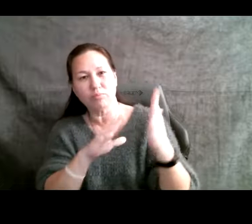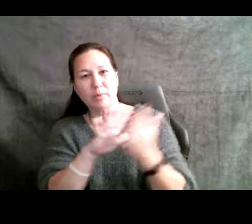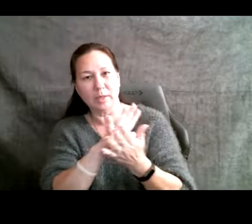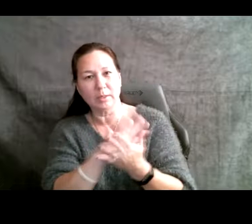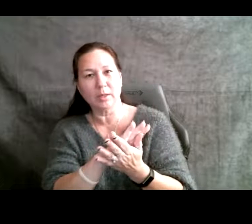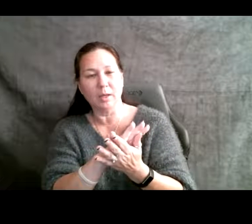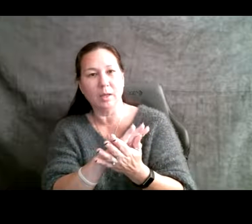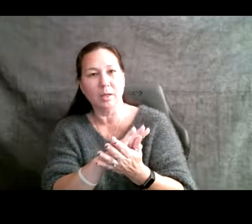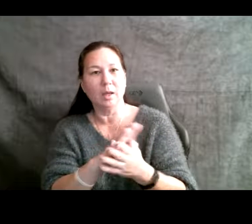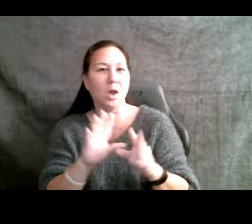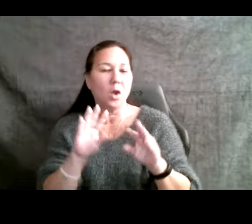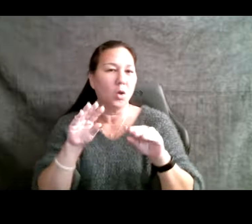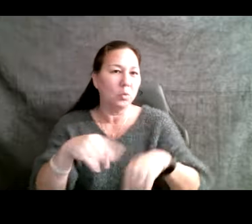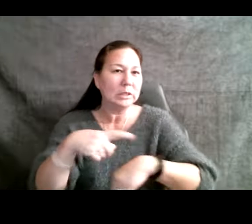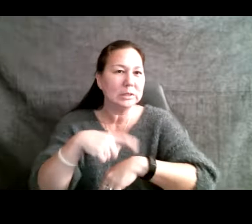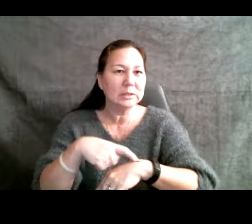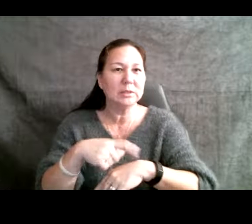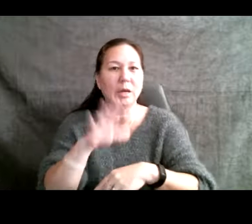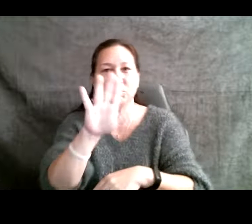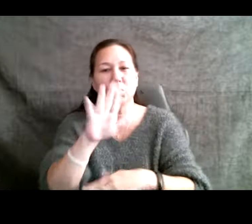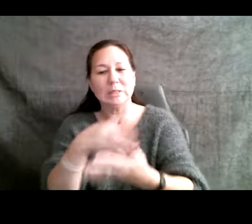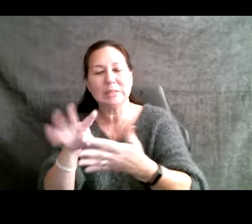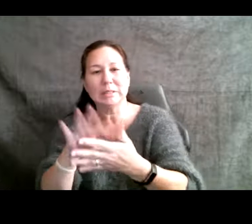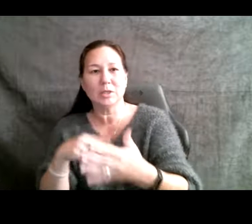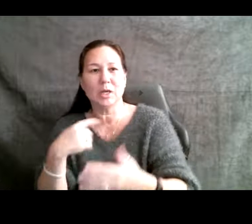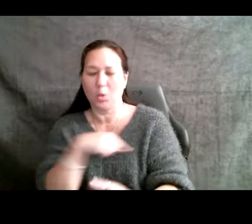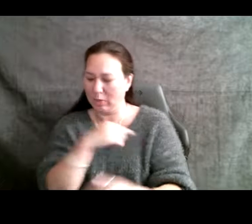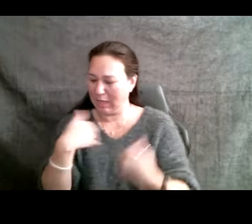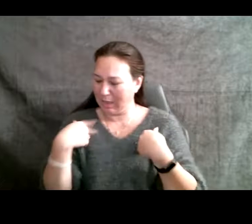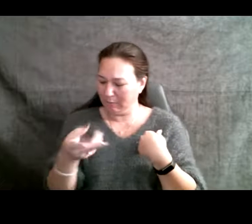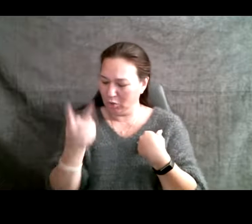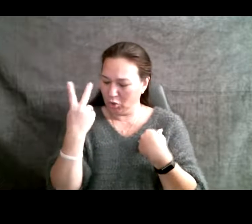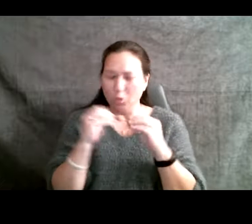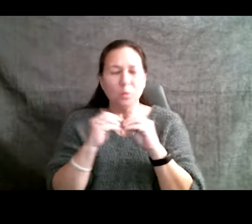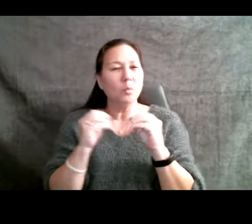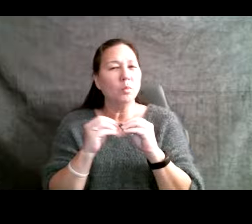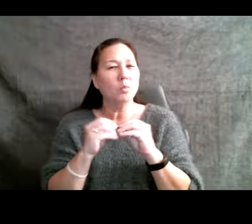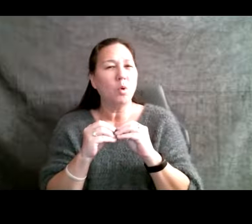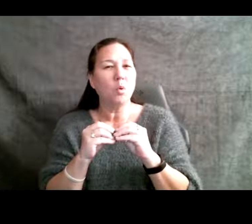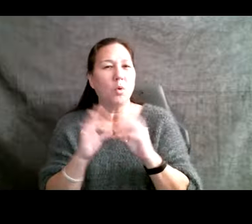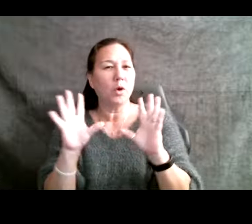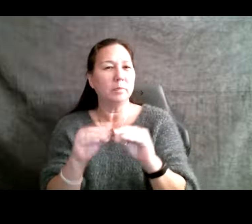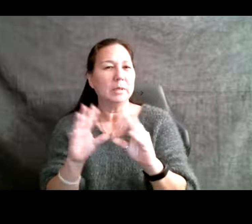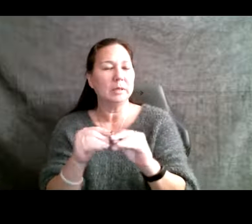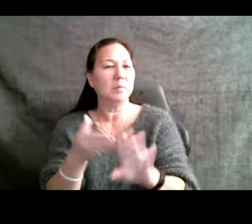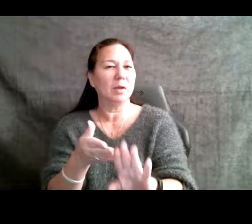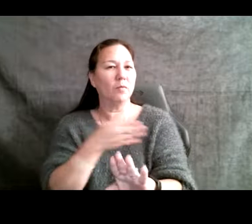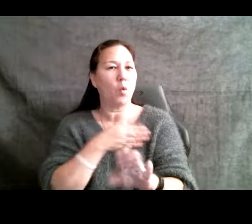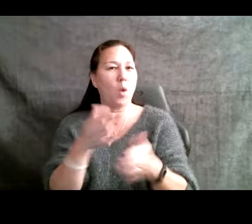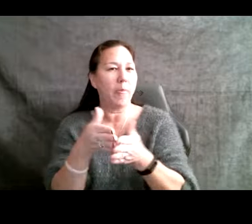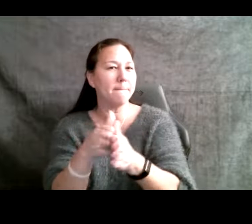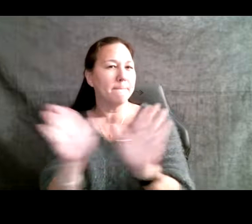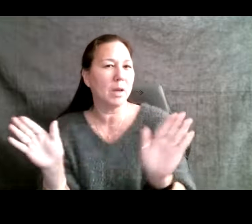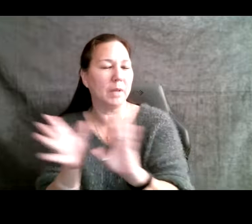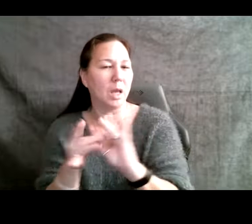our agendas. We have 2 more meetings, I believe, before the public comment period closes on